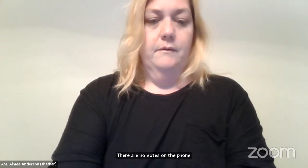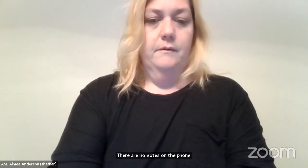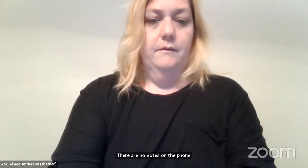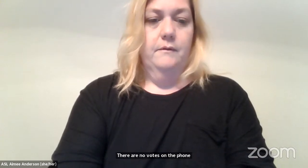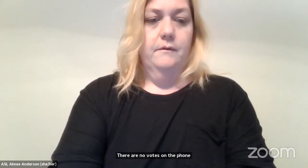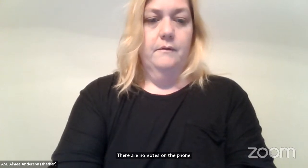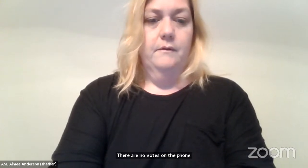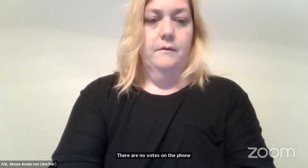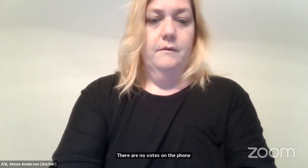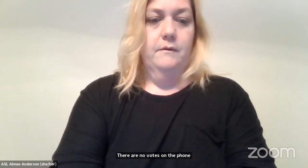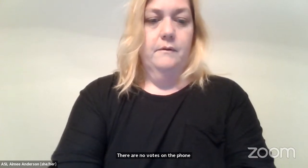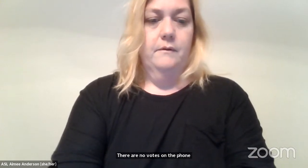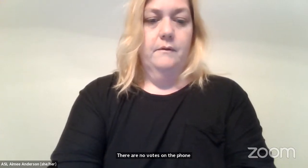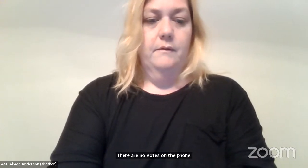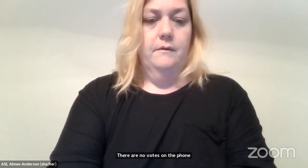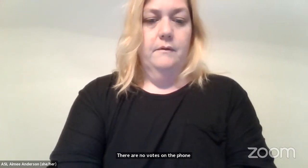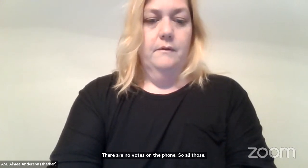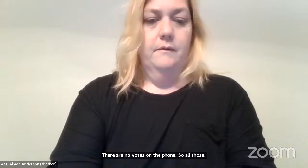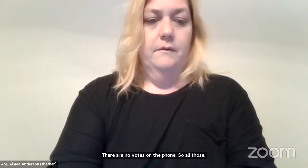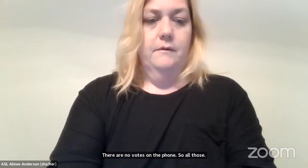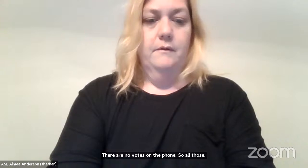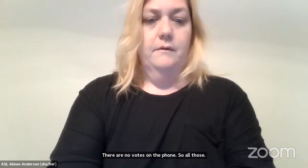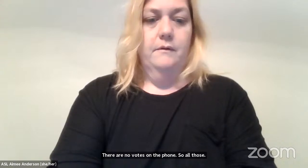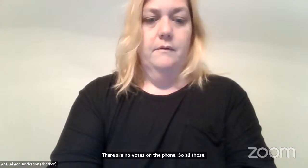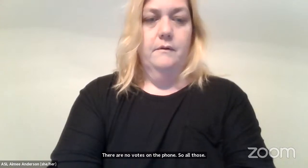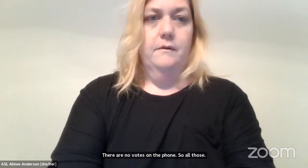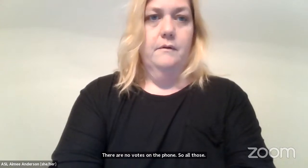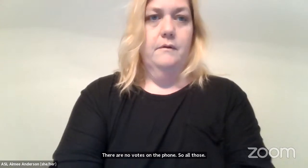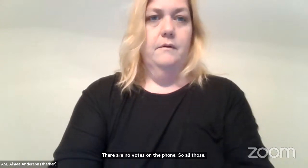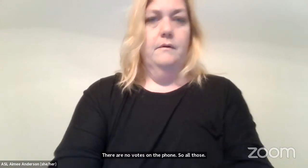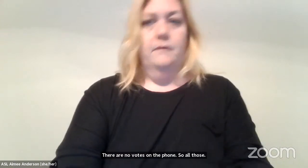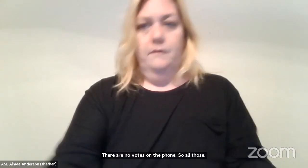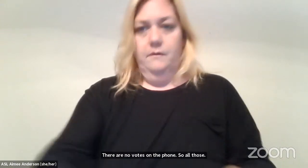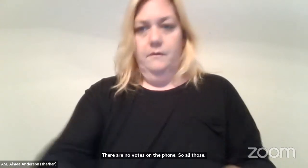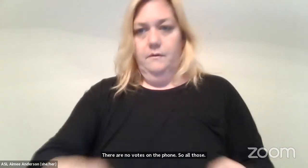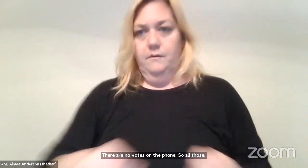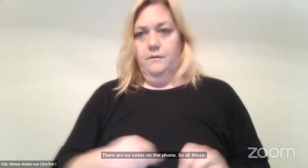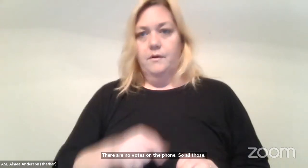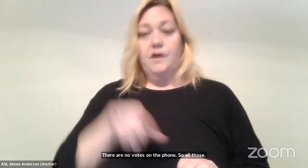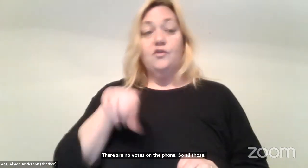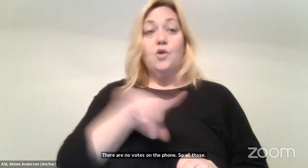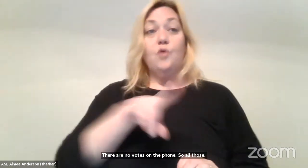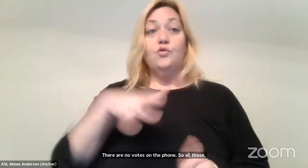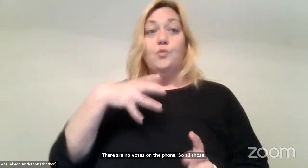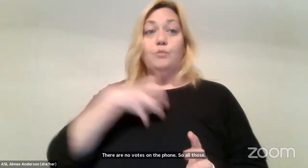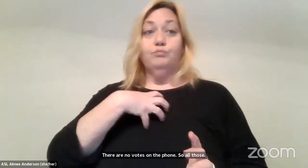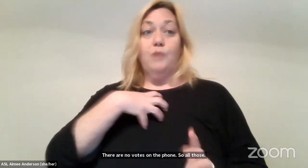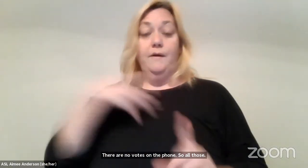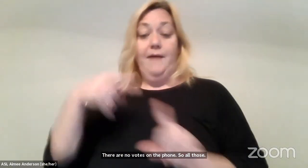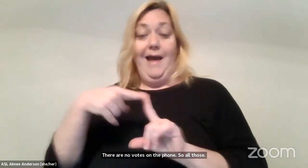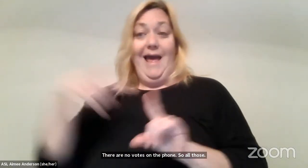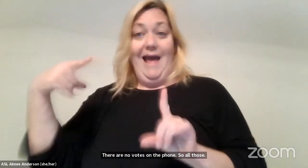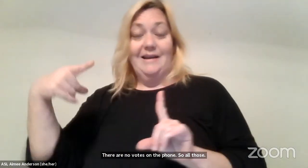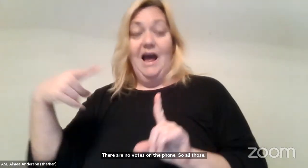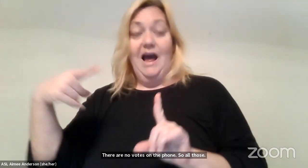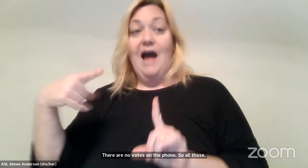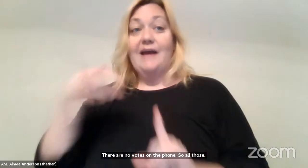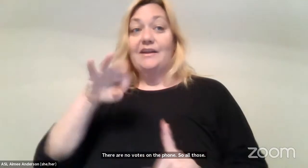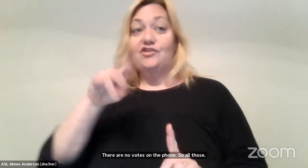all those against the motion to receive and file the Jedi Committee report on the phone, please